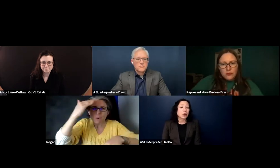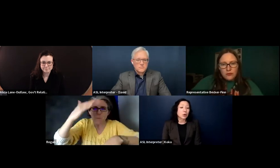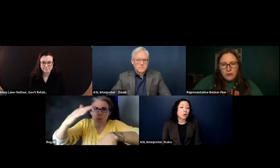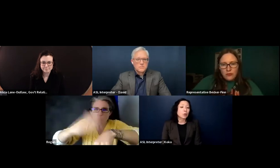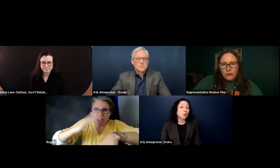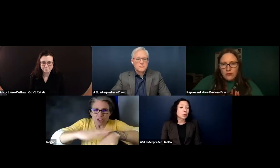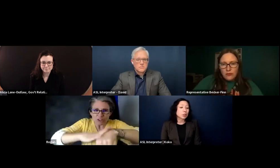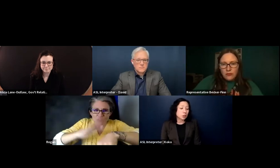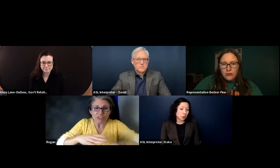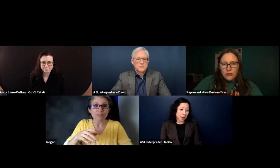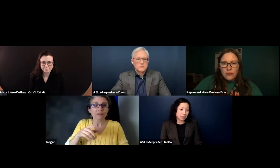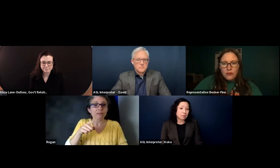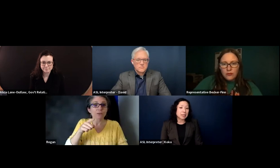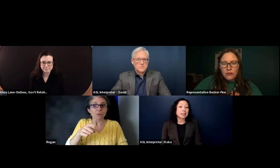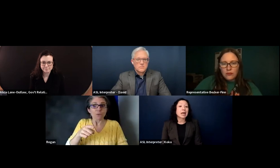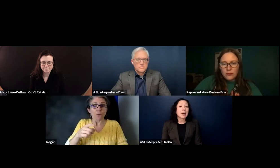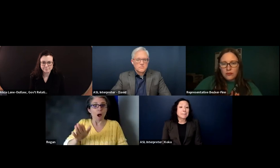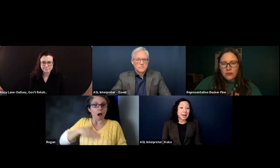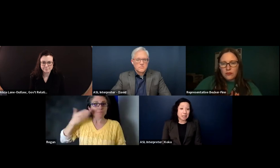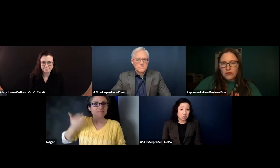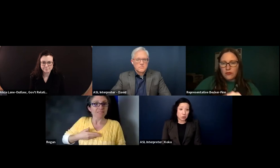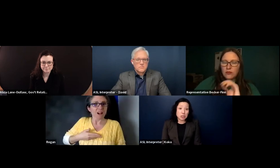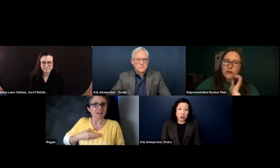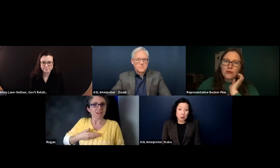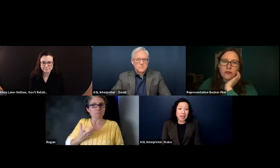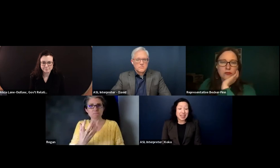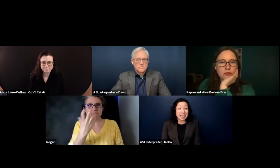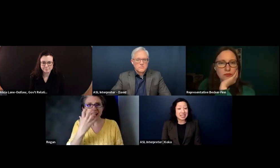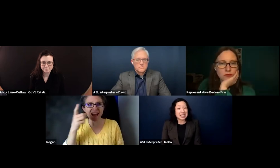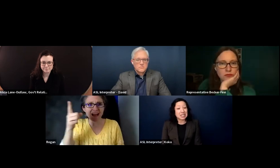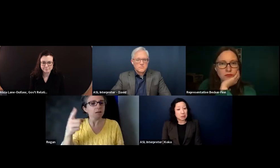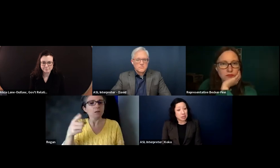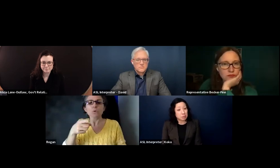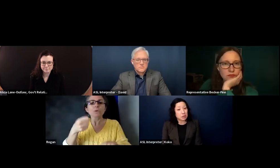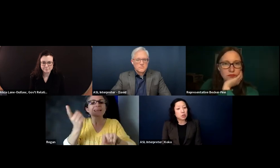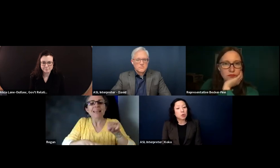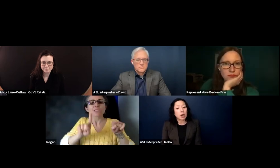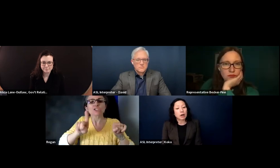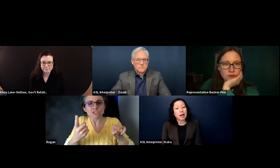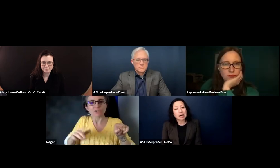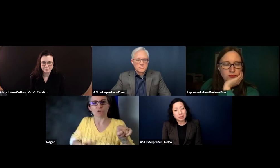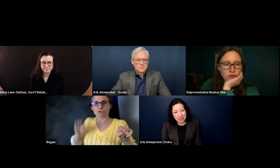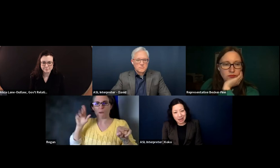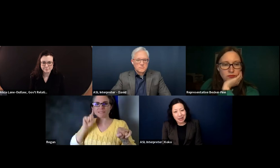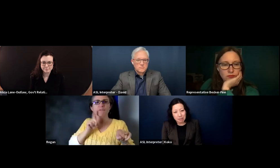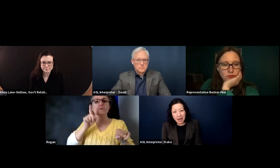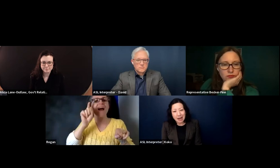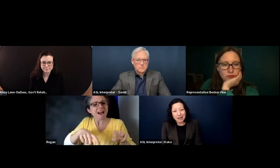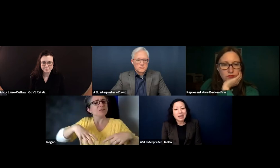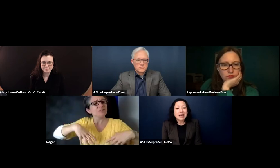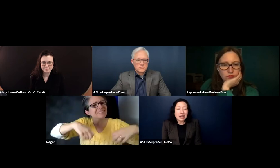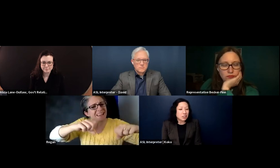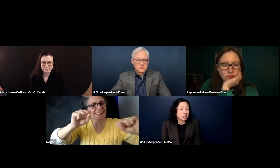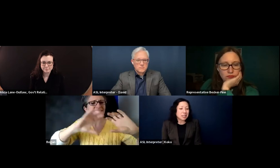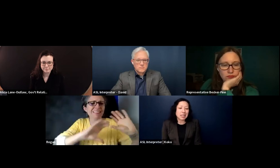And so we do have to be mindful, though, that some people who are upset and